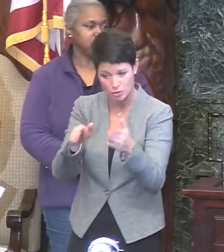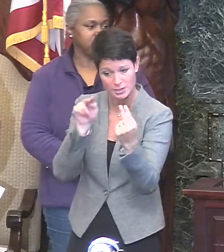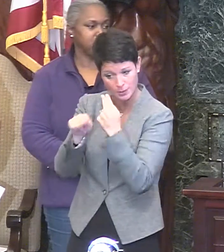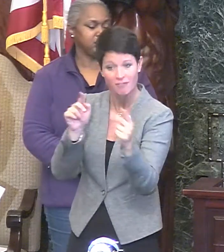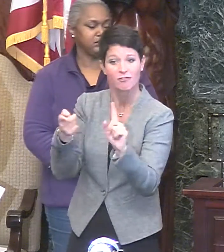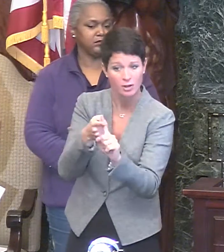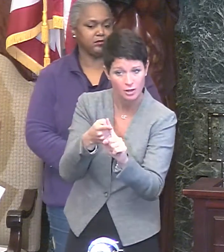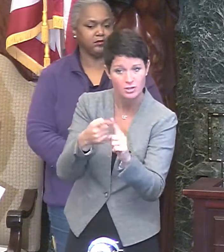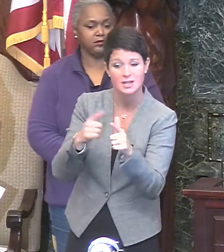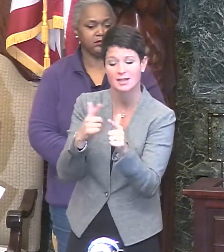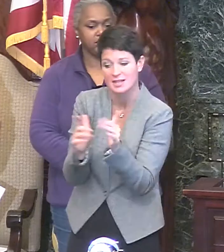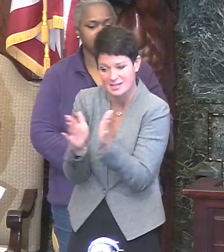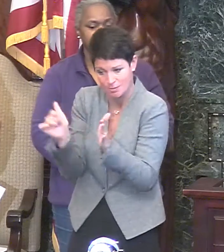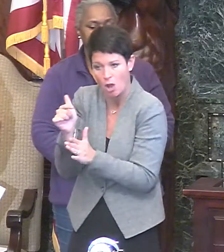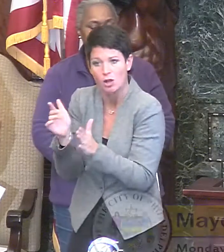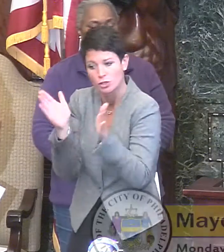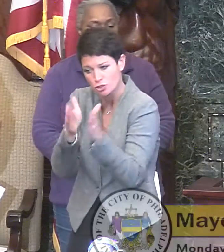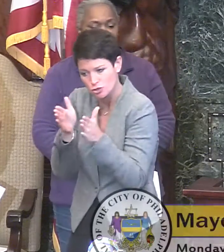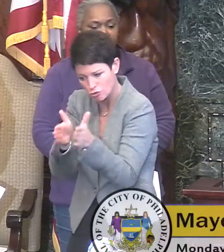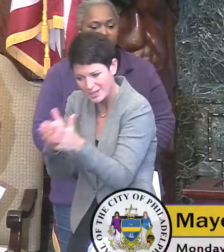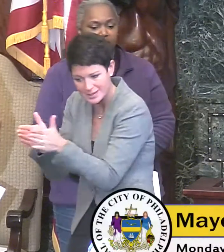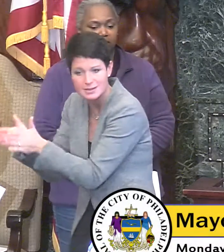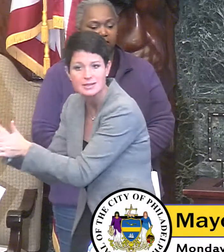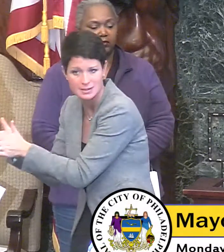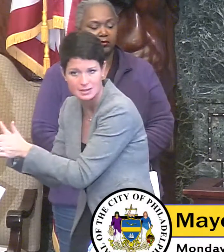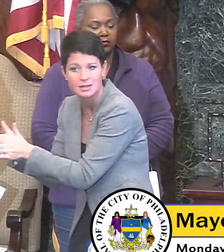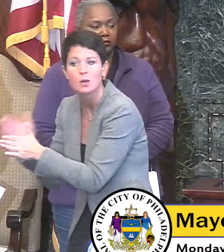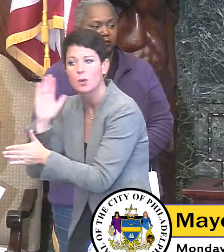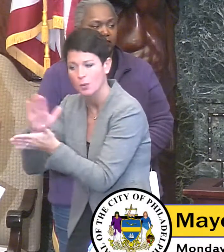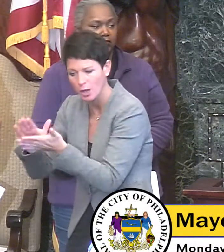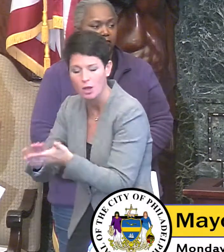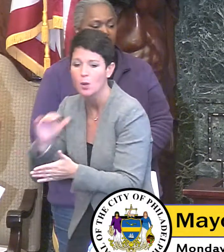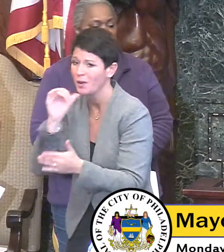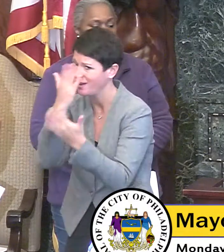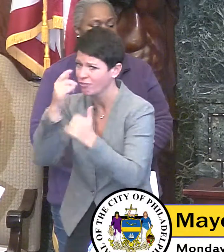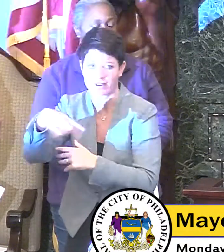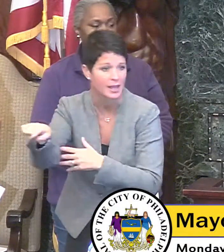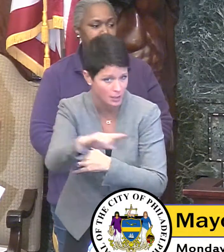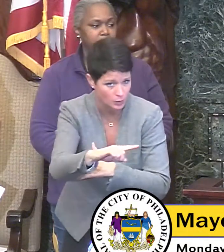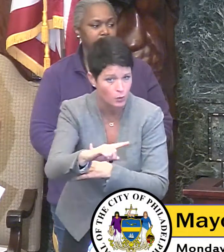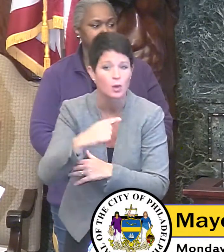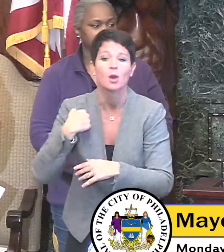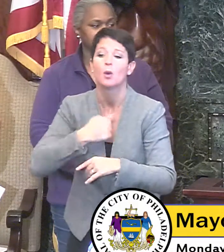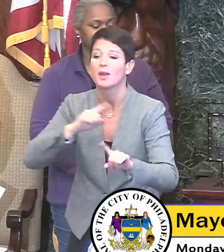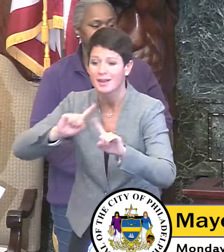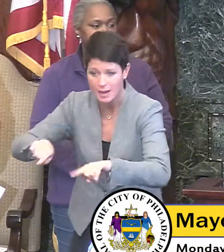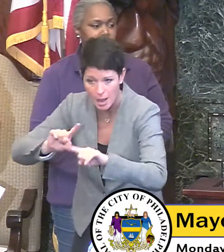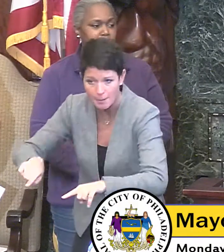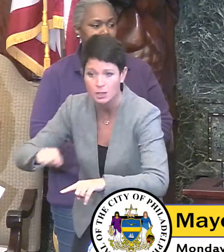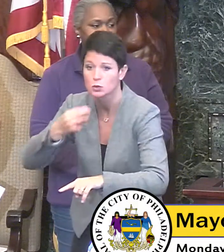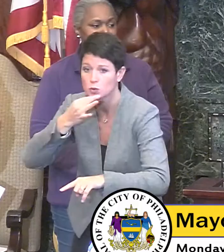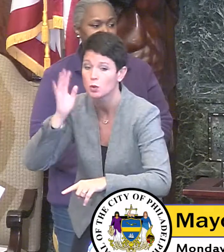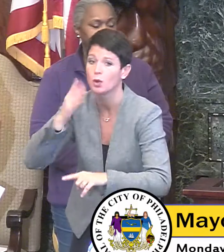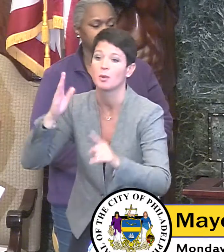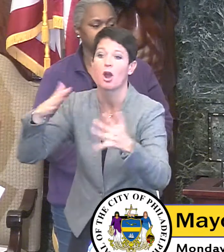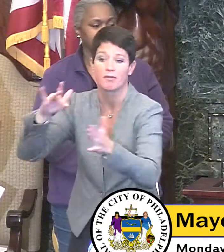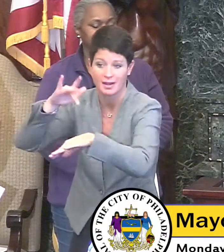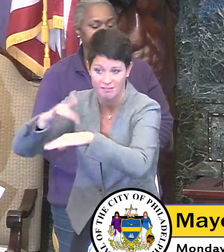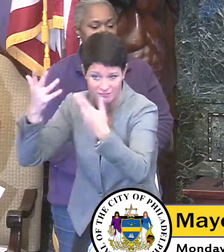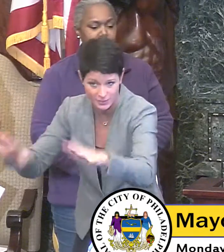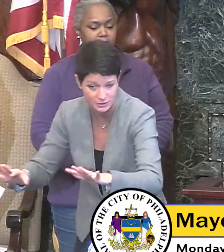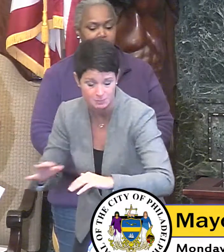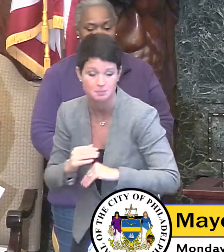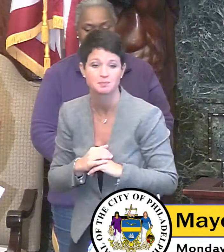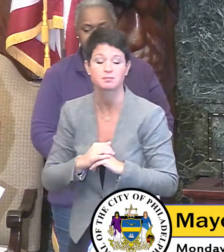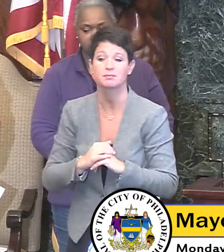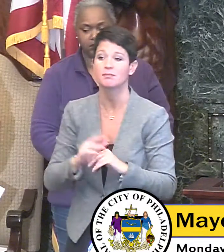rolling, and then that affects the most number of people, but we haven't forgotten you, and we are coming or we are already there. I want to